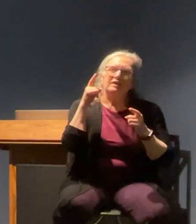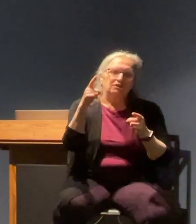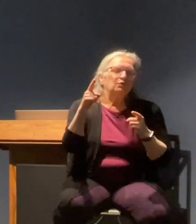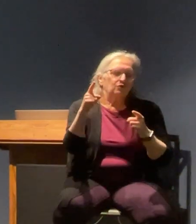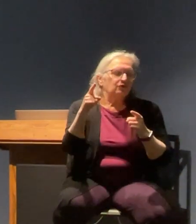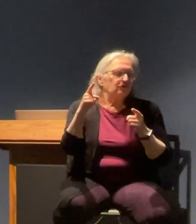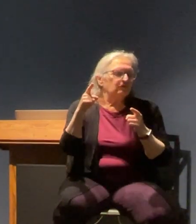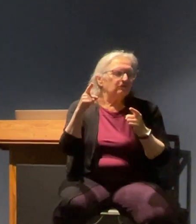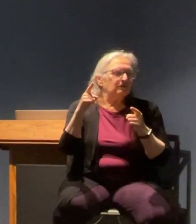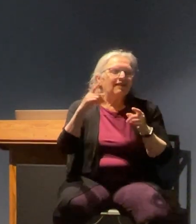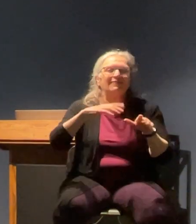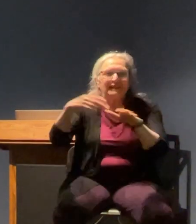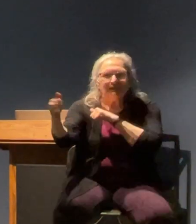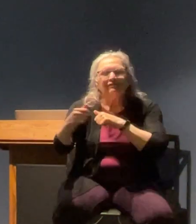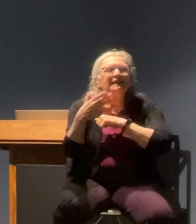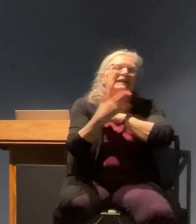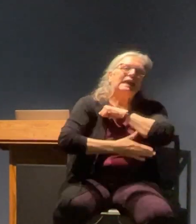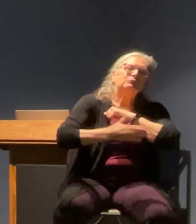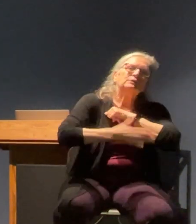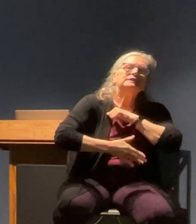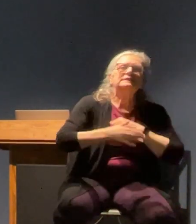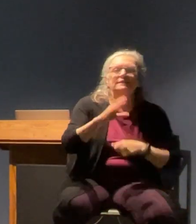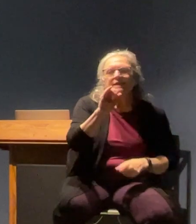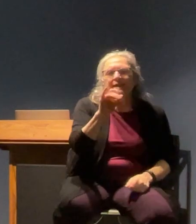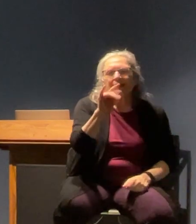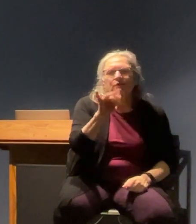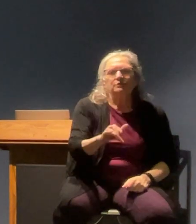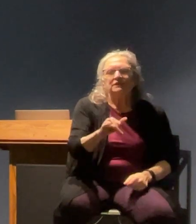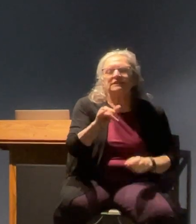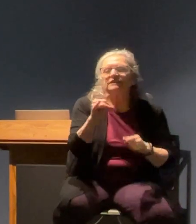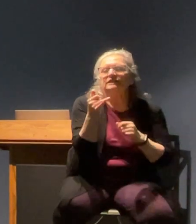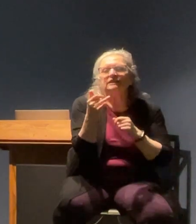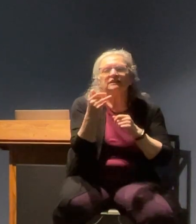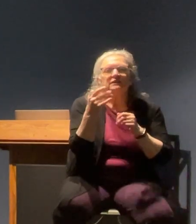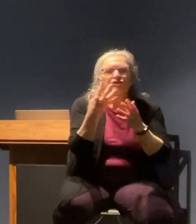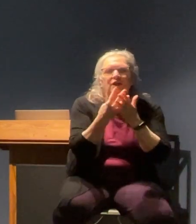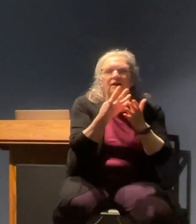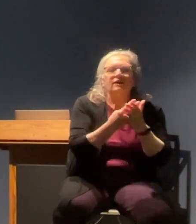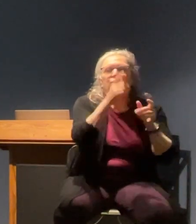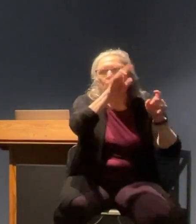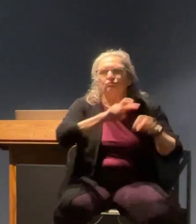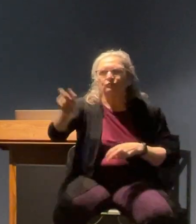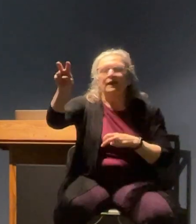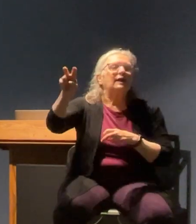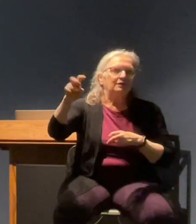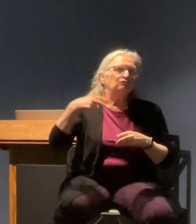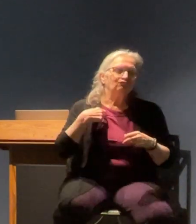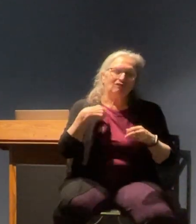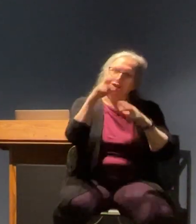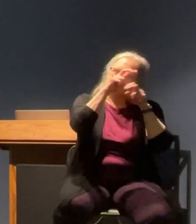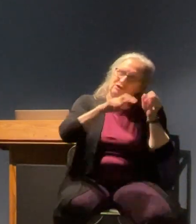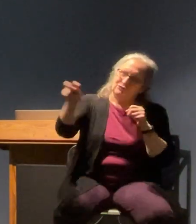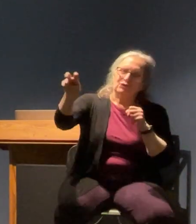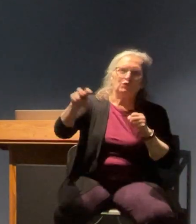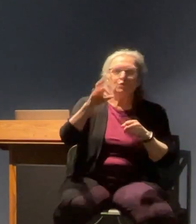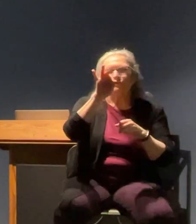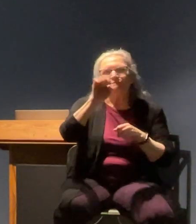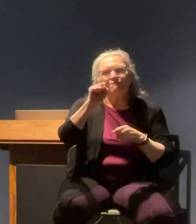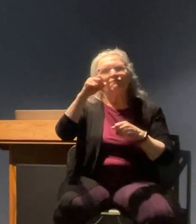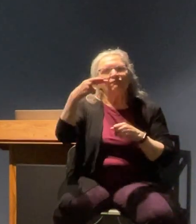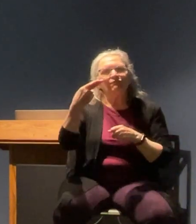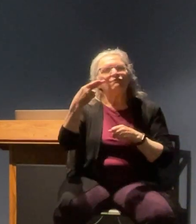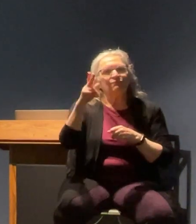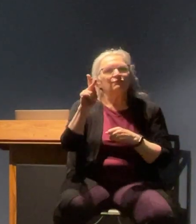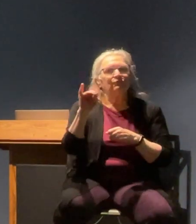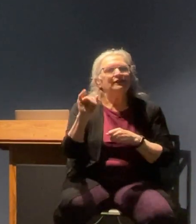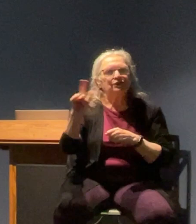Island, you're going incarcerated in New York State. You're getting sent to Fiscal Correctional Facility. At least at the time when I was incarcerated, that was the process.